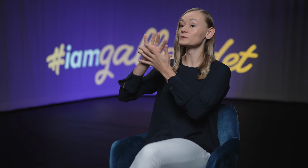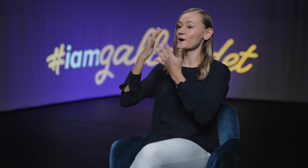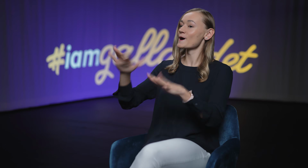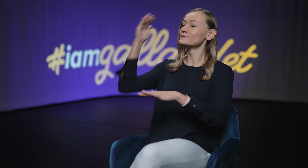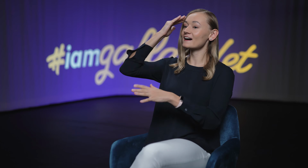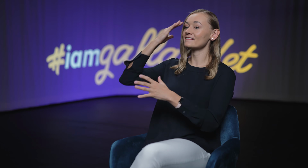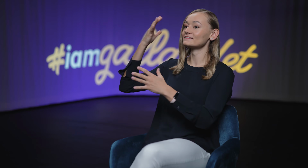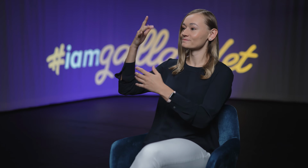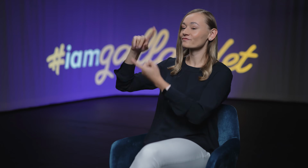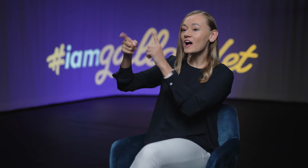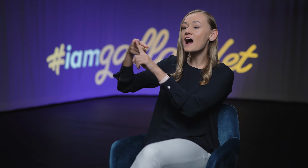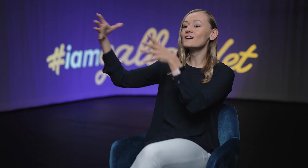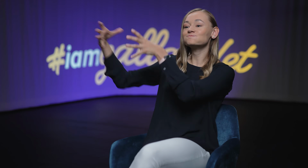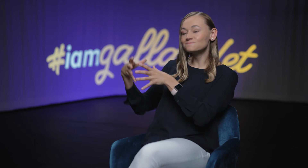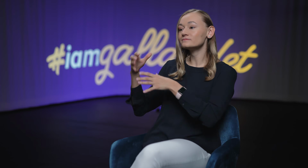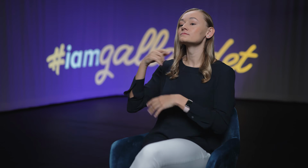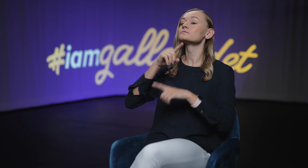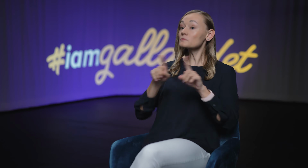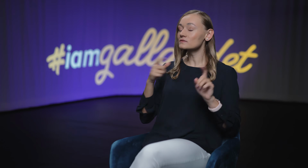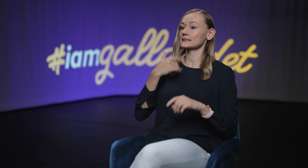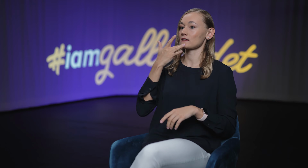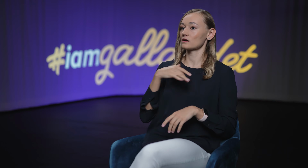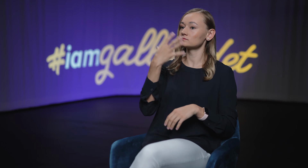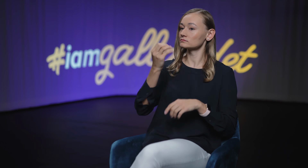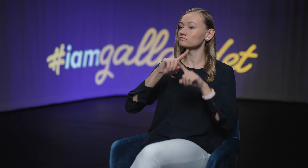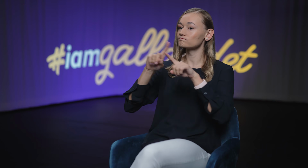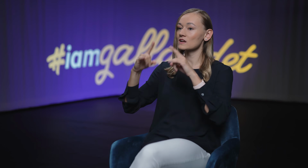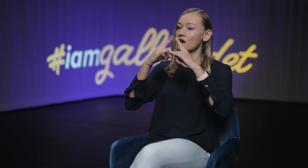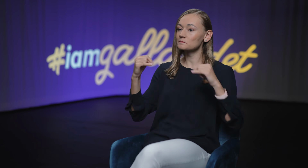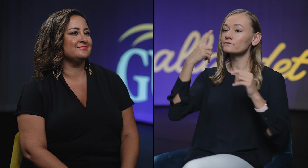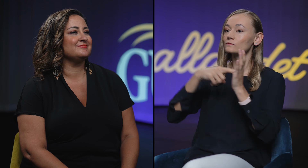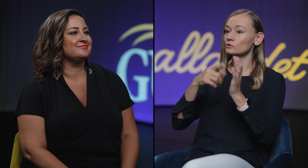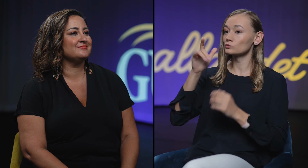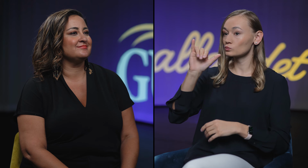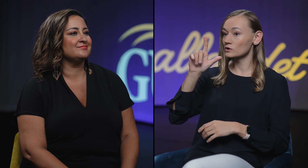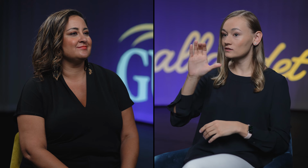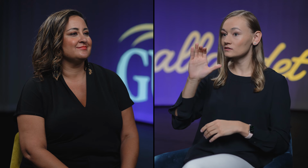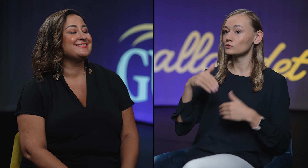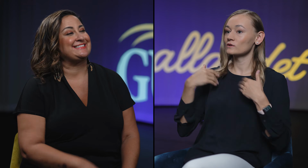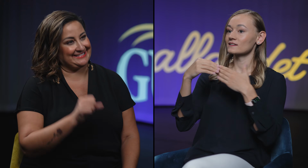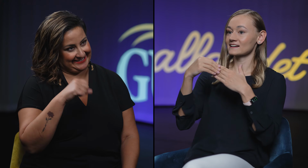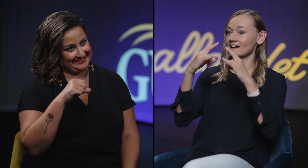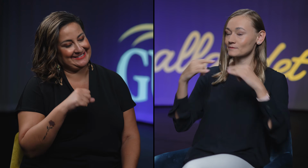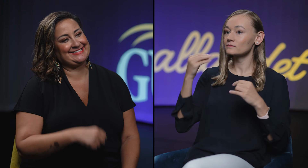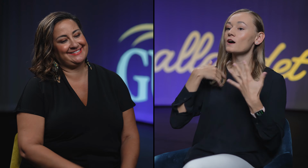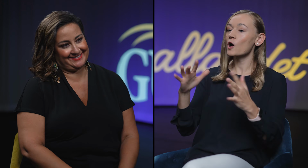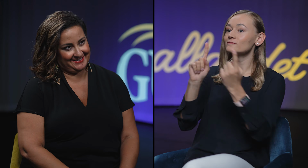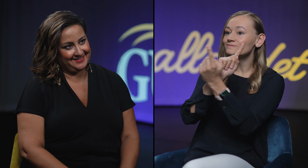came from big schools already knew people and had friend groups coming in. However, I was lucky. I went to different camps such as YLC, Youth Leadership Camp,